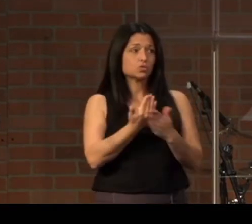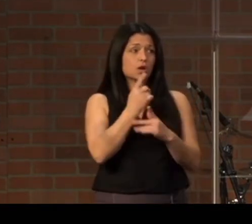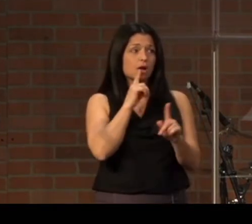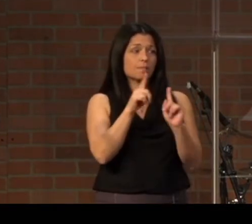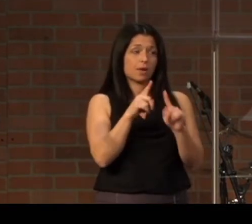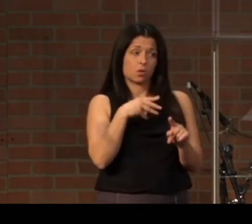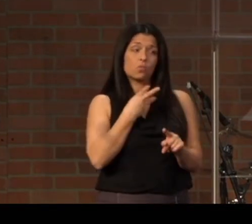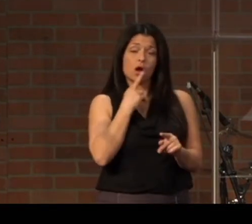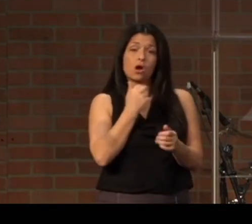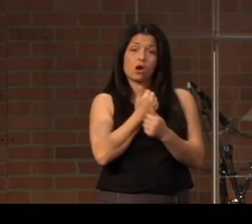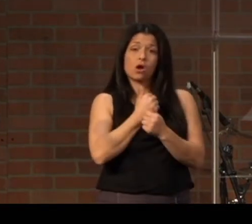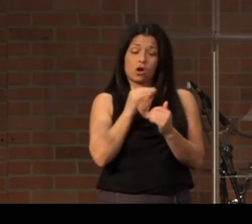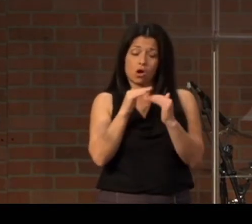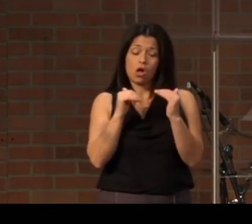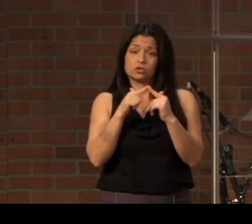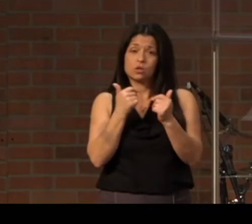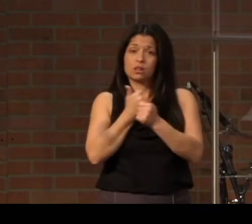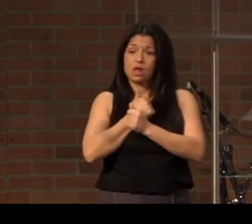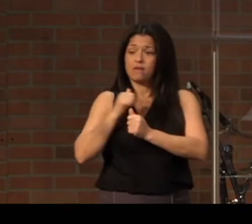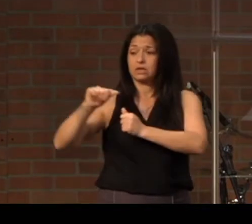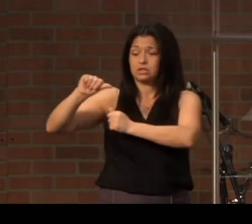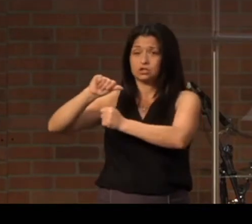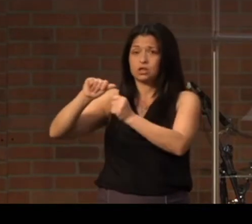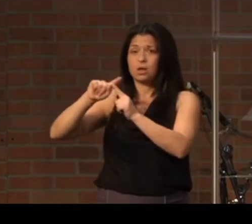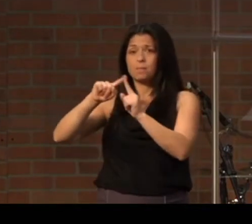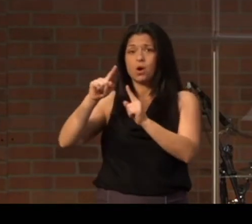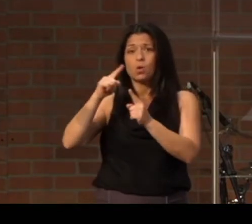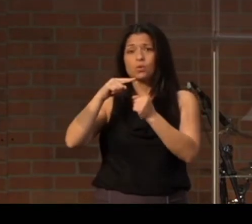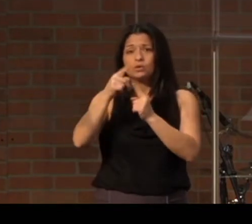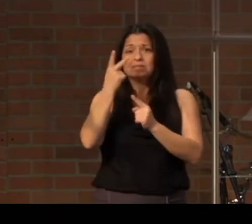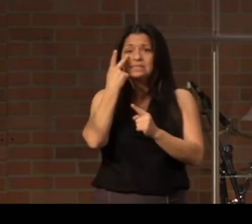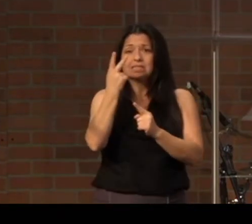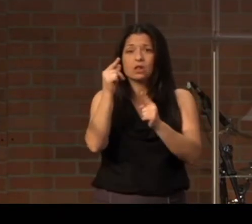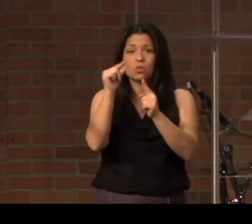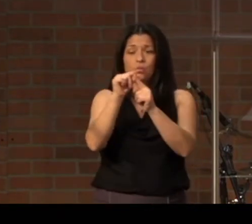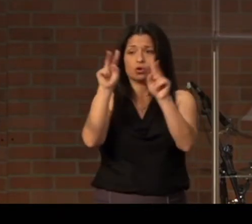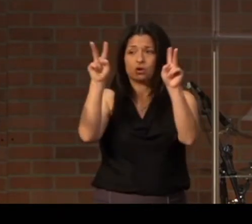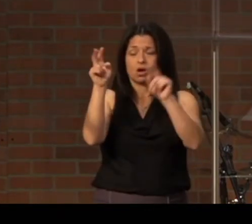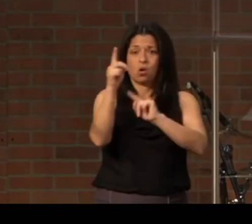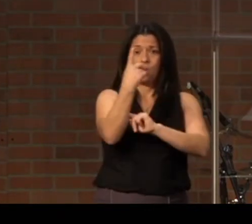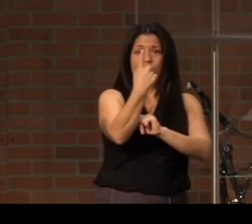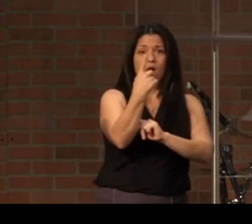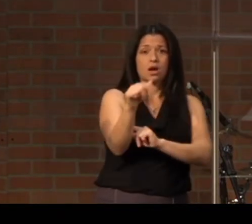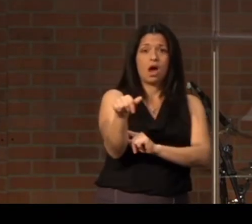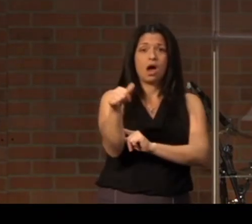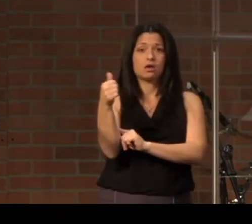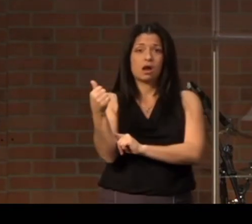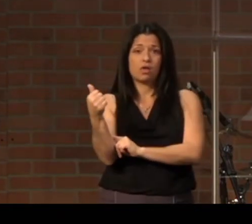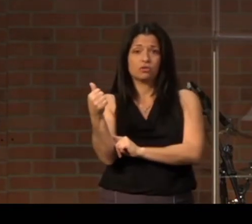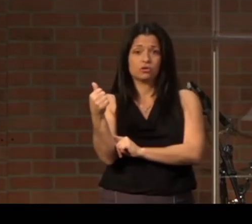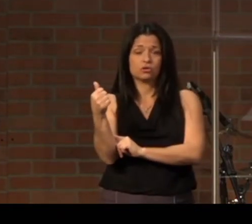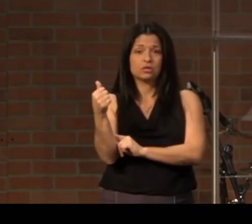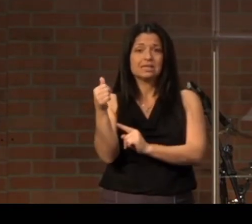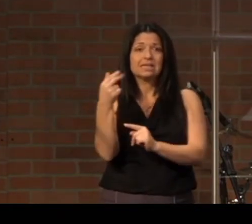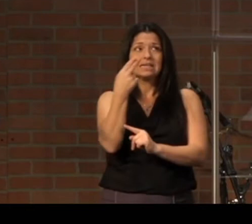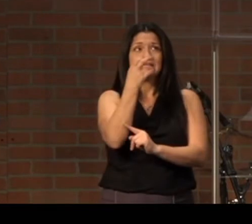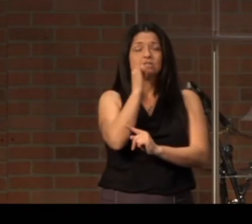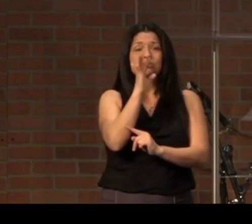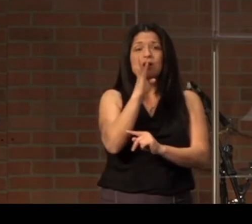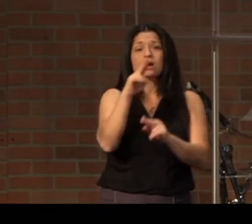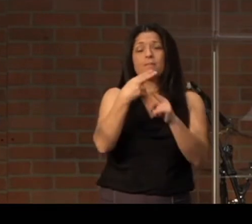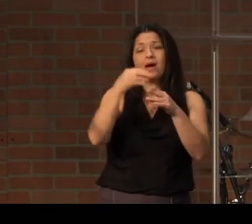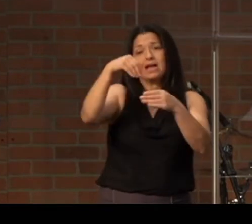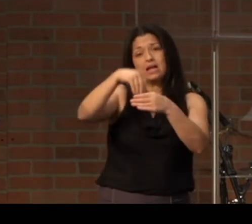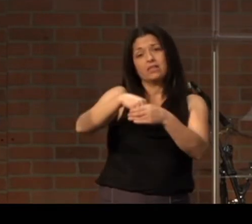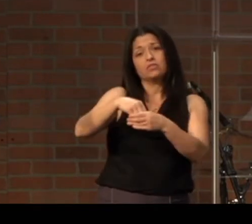neighbor. But whenever you see the word one another, he's talking about in the church. He's talking about in the